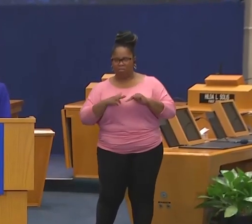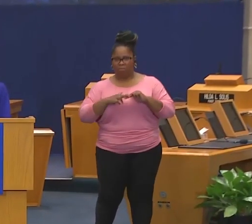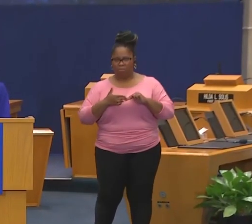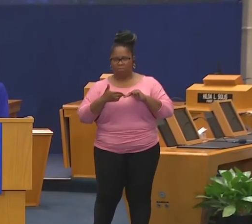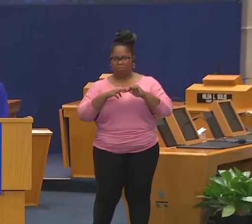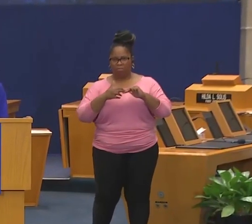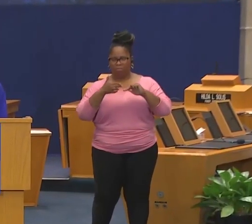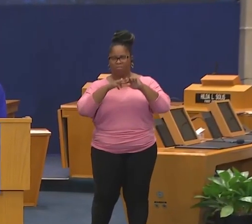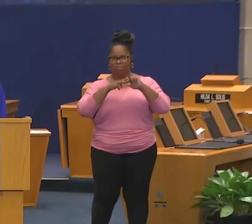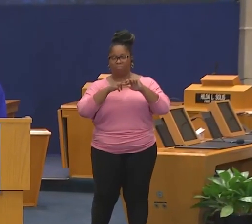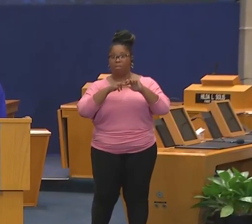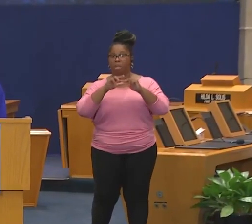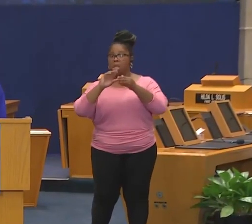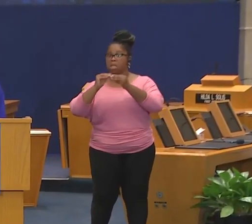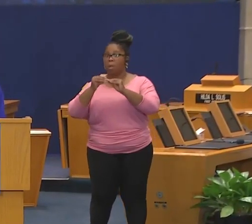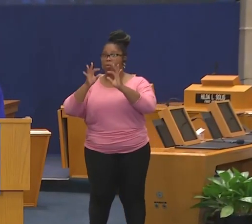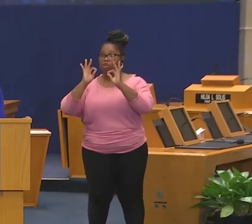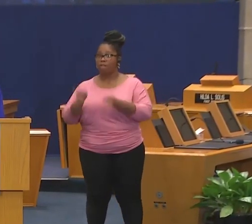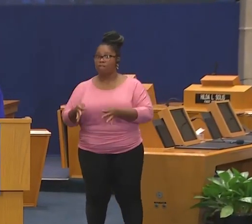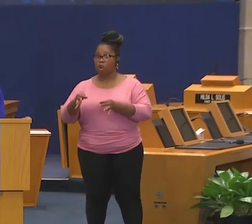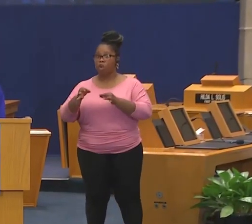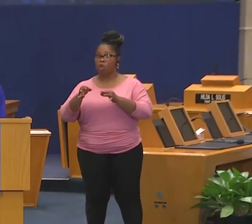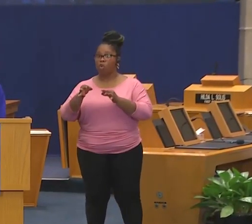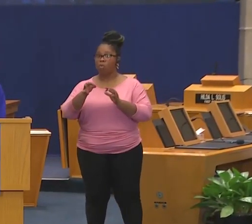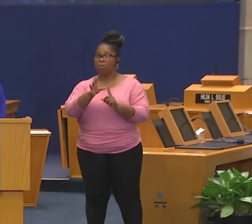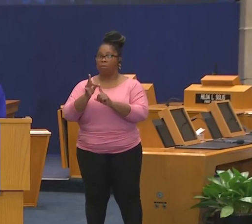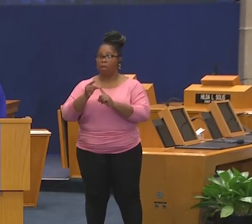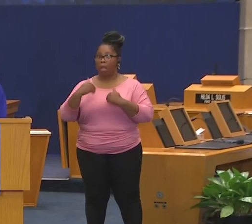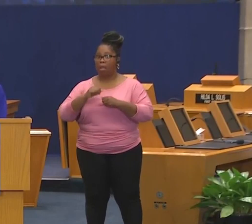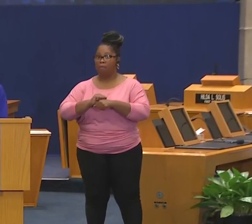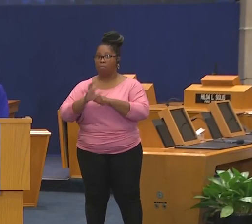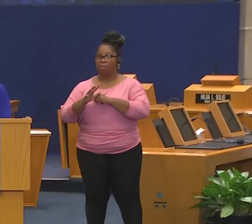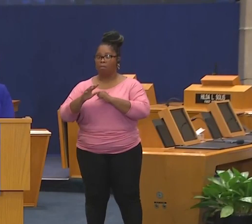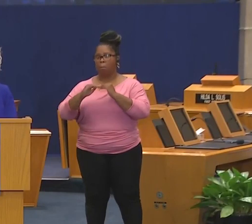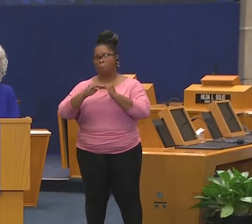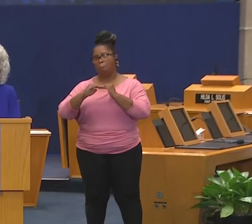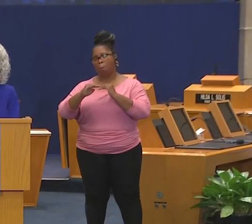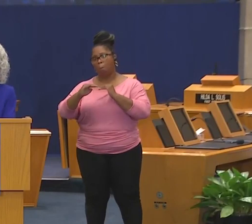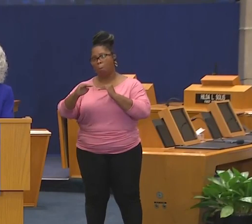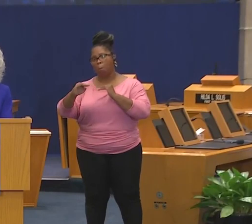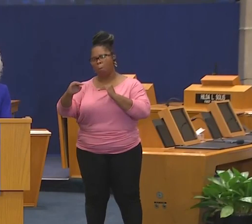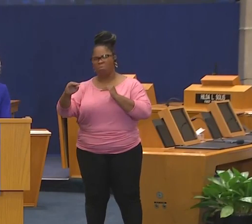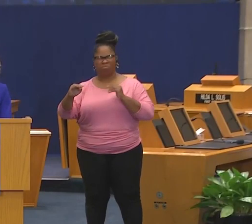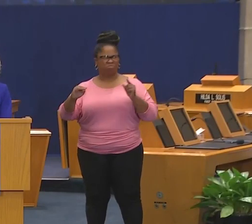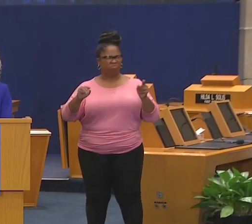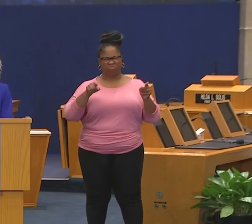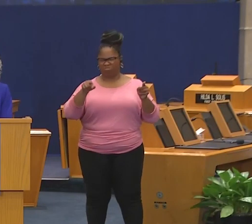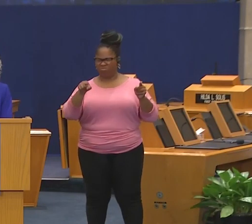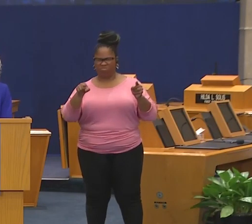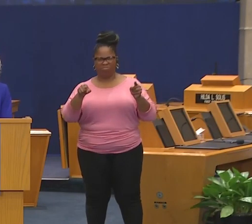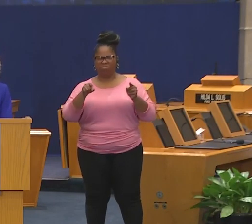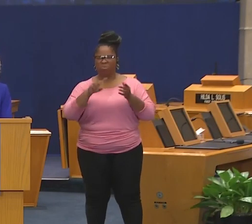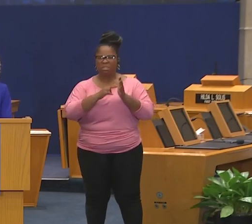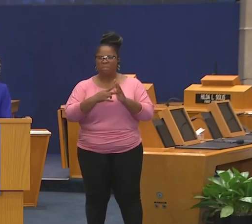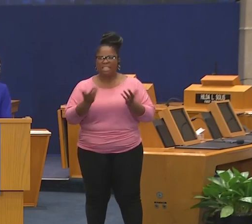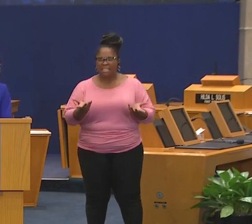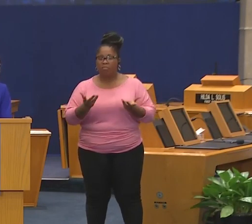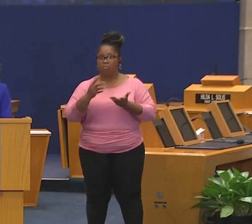of confirmed cases staying relatively flat, I wonder what you can say about that. I mean, are there people in the hospital